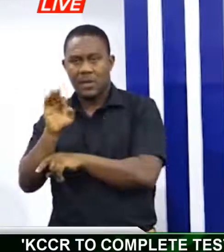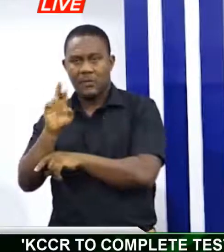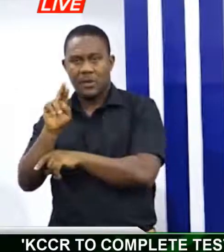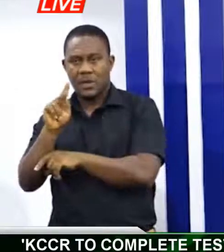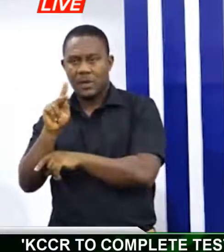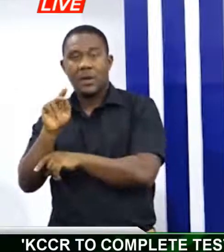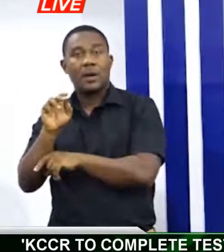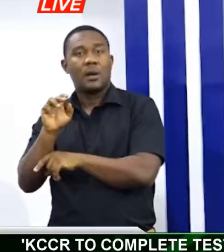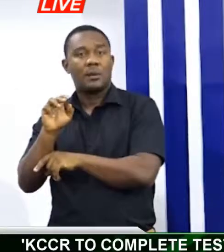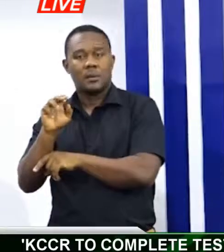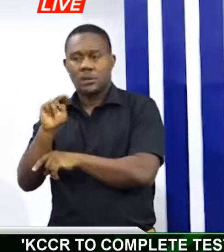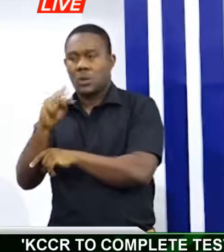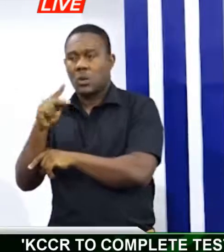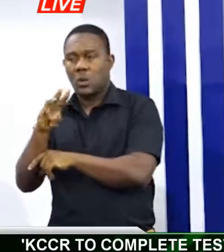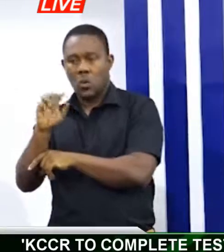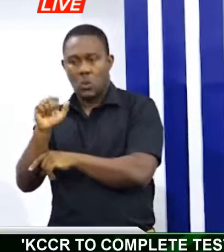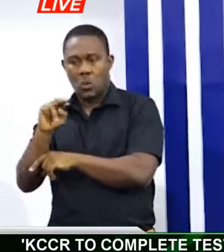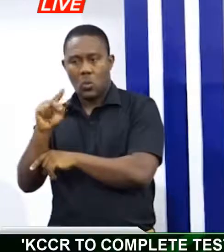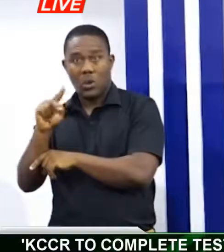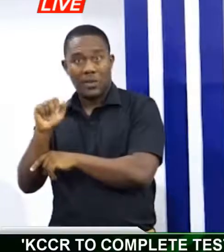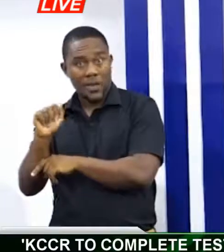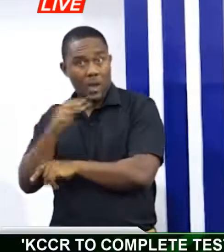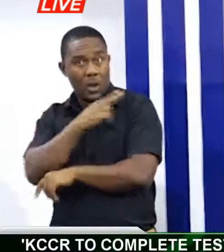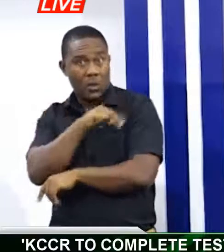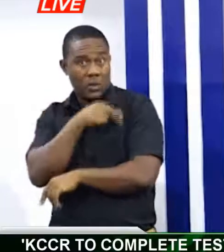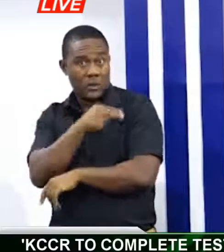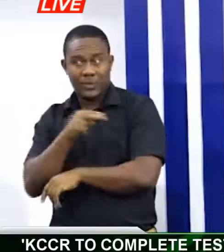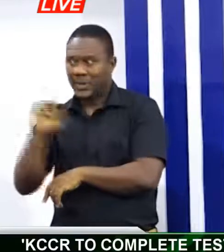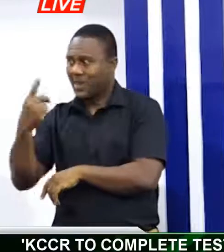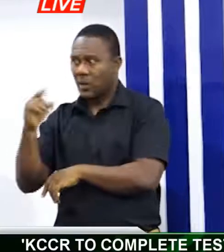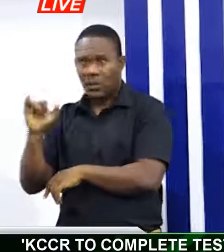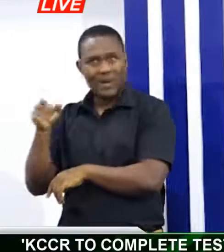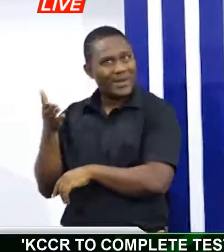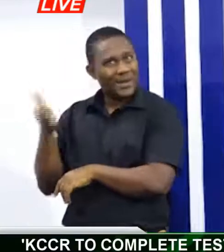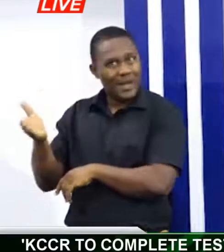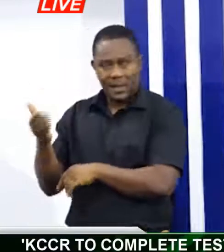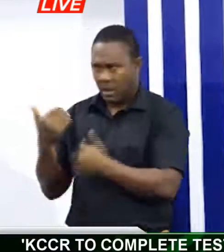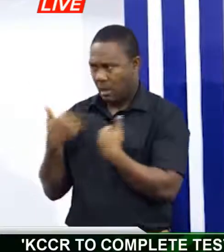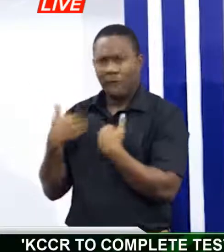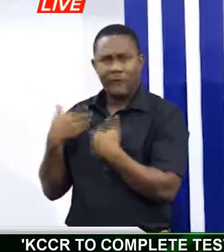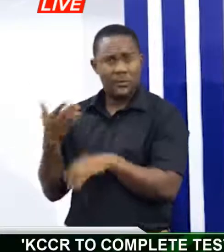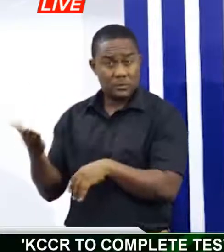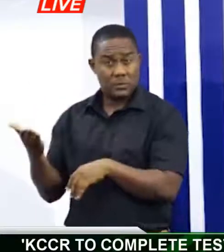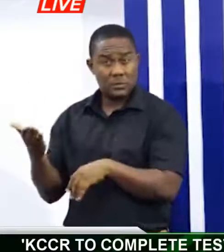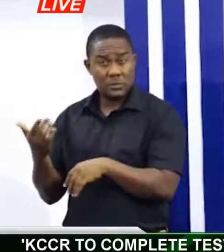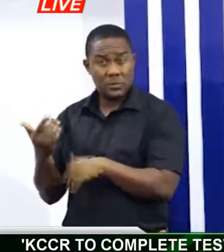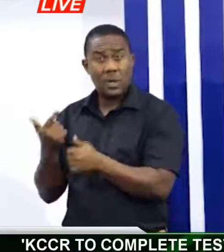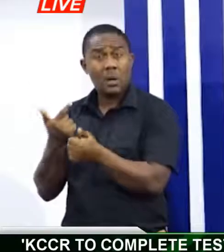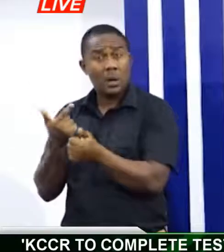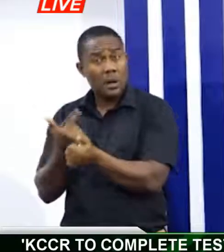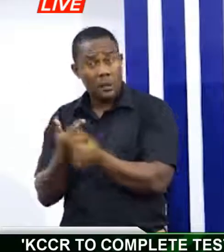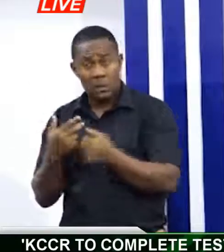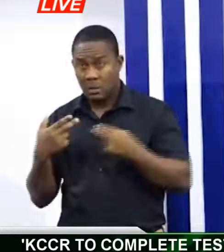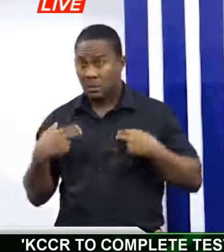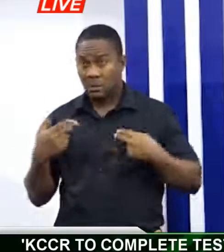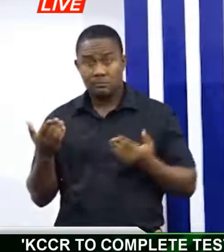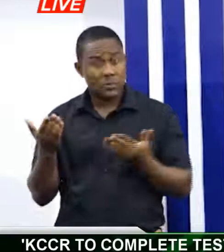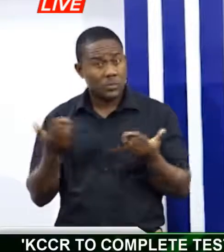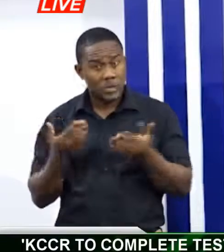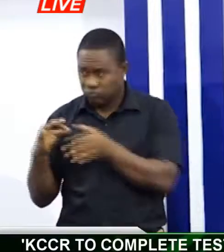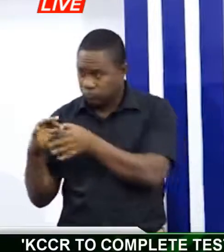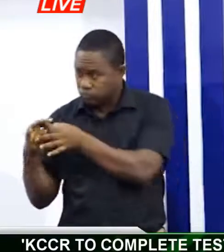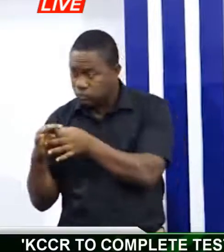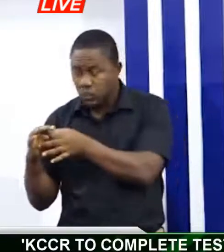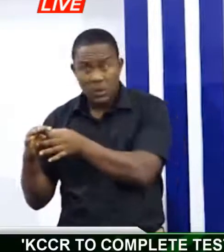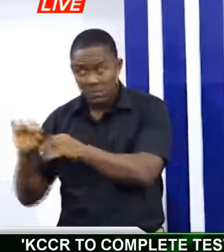it's a joint effort, one health approach being practiced directly between the Ghana Health Service and the Veterinary Service Directorate. So that is